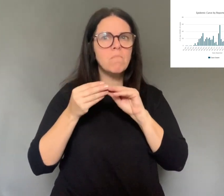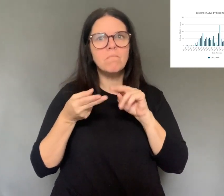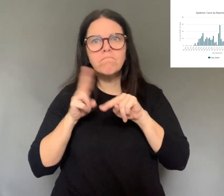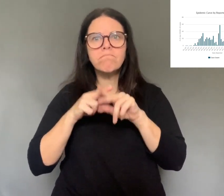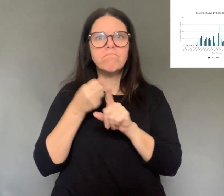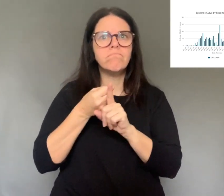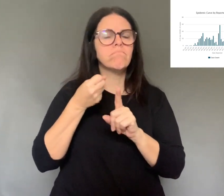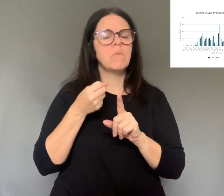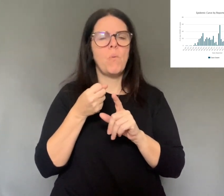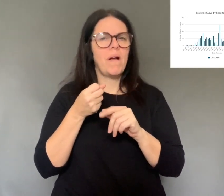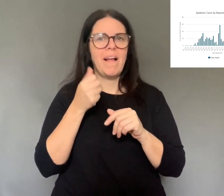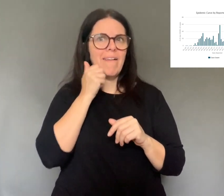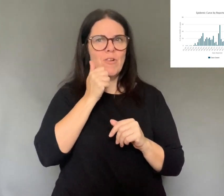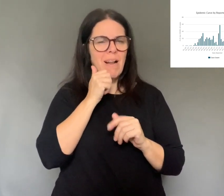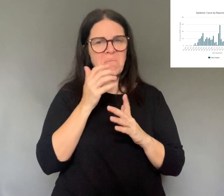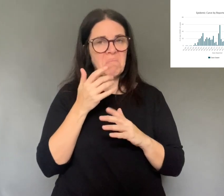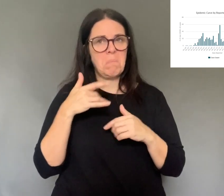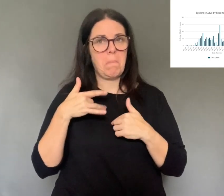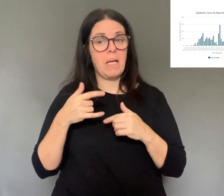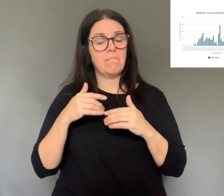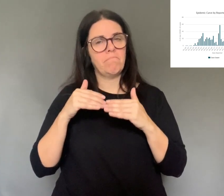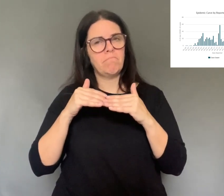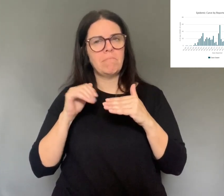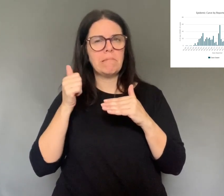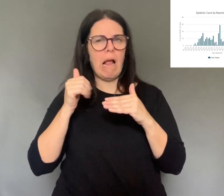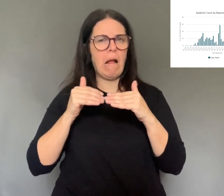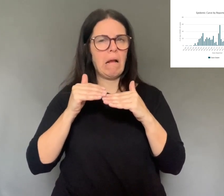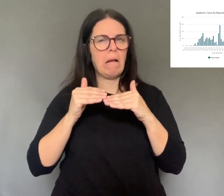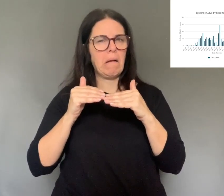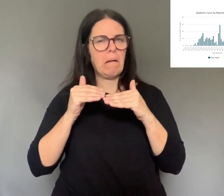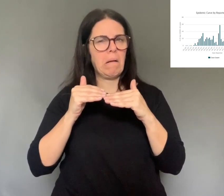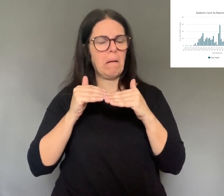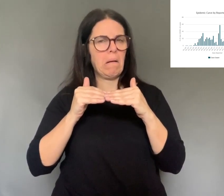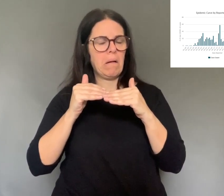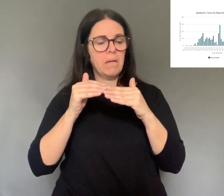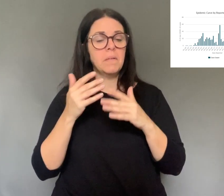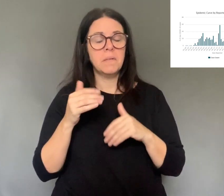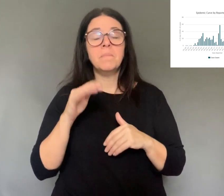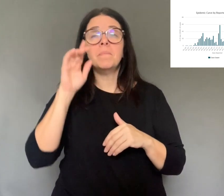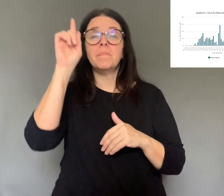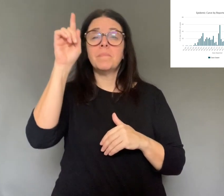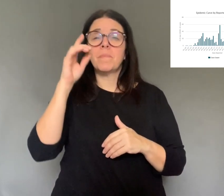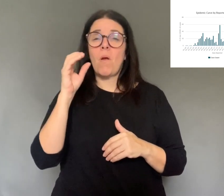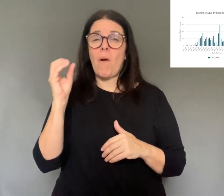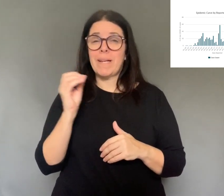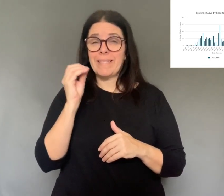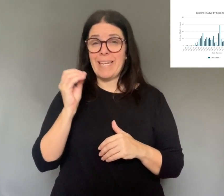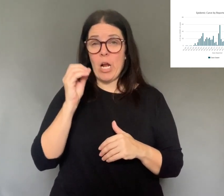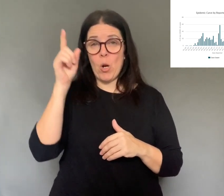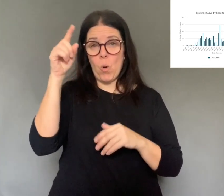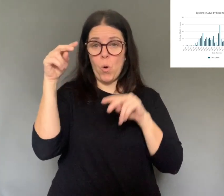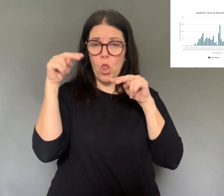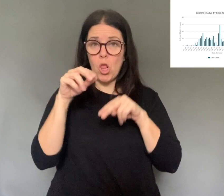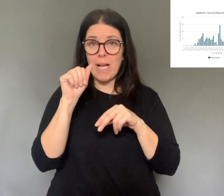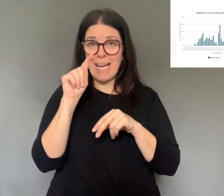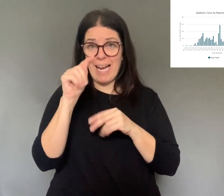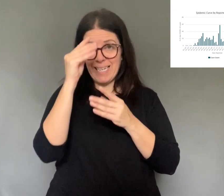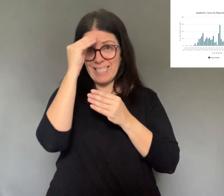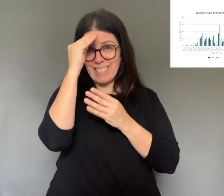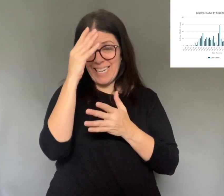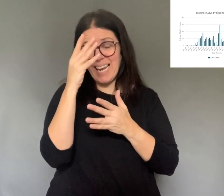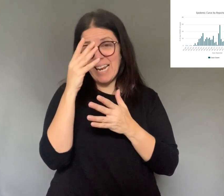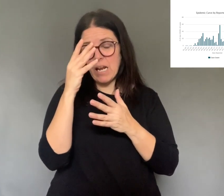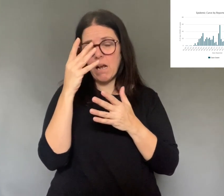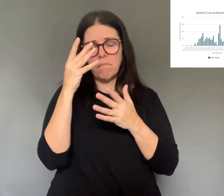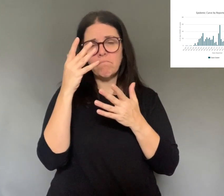roughly hovering around between 10 to 15 cases on an average, and most days it's less than 10, and that